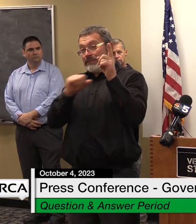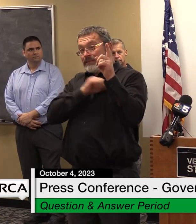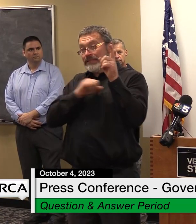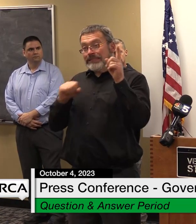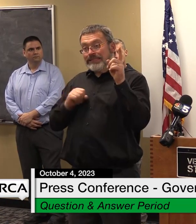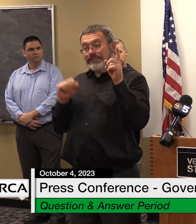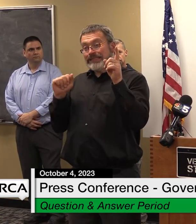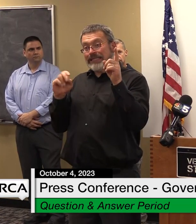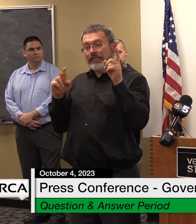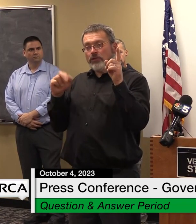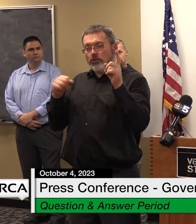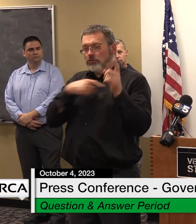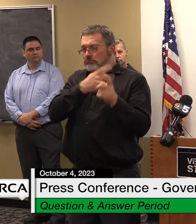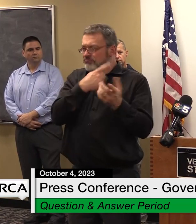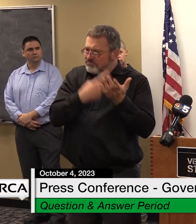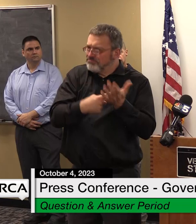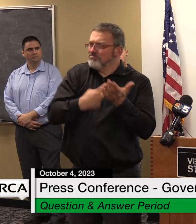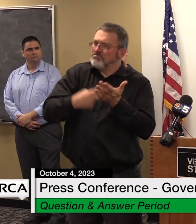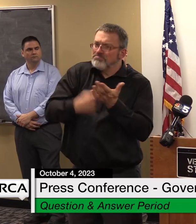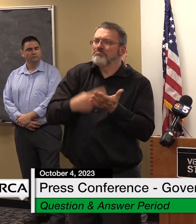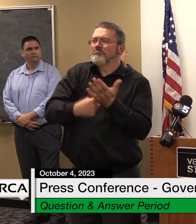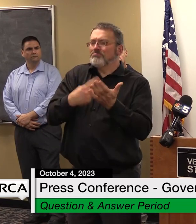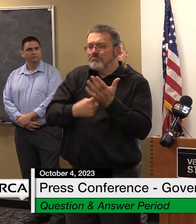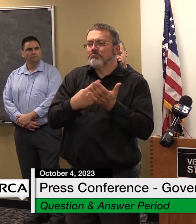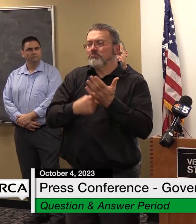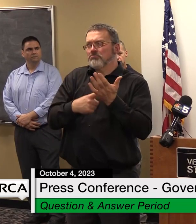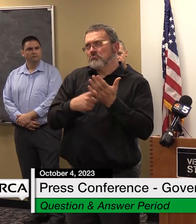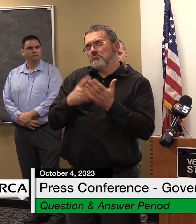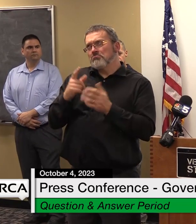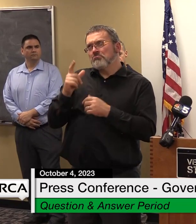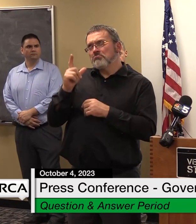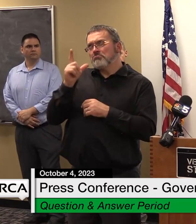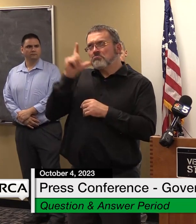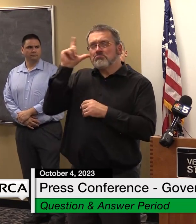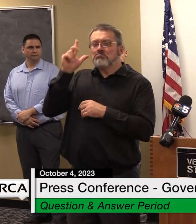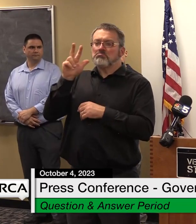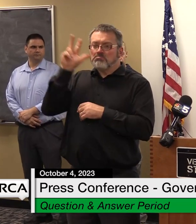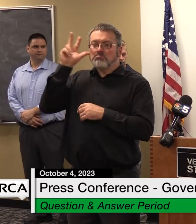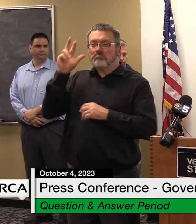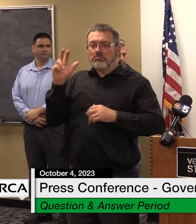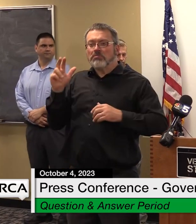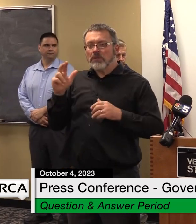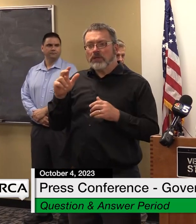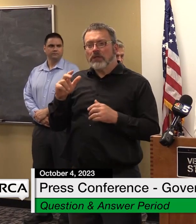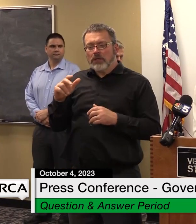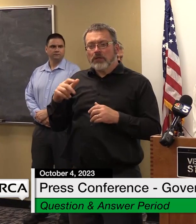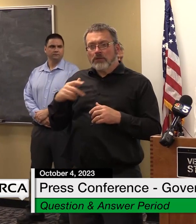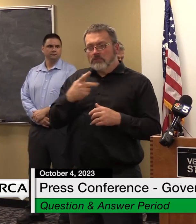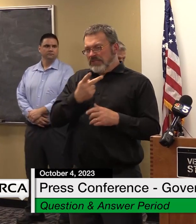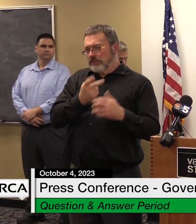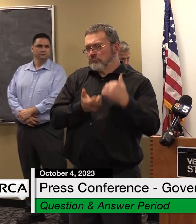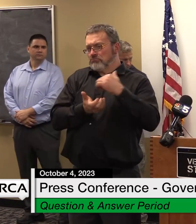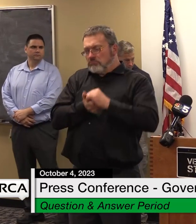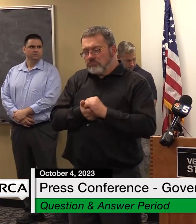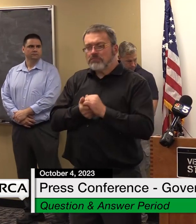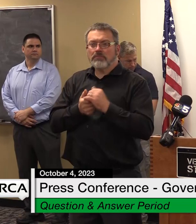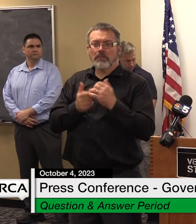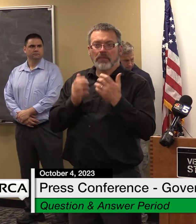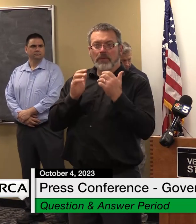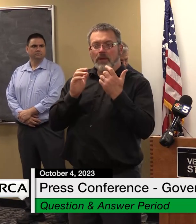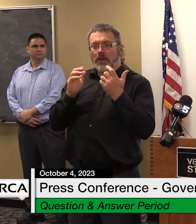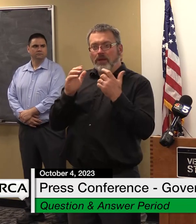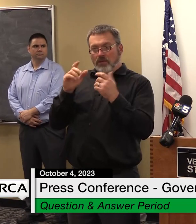great deal, and in fact, just the other day at Beta. So we're going to continue to work together. We need to work with the city as